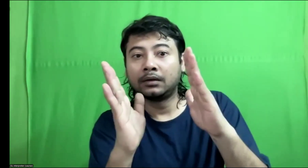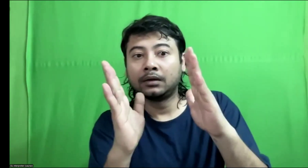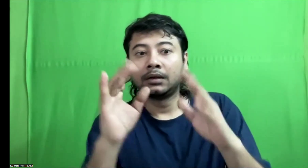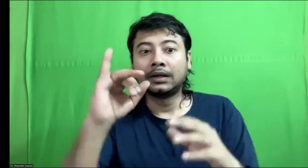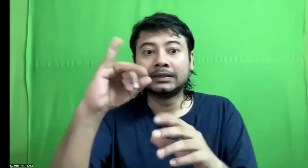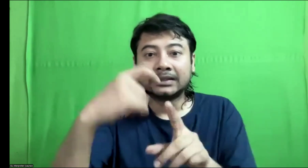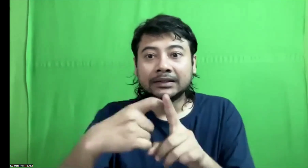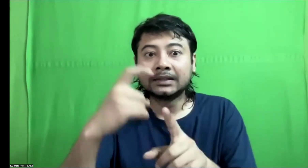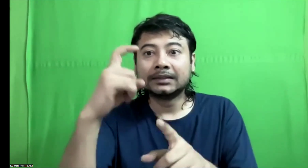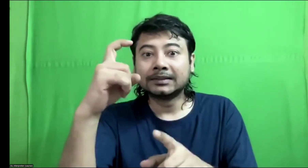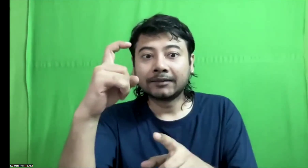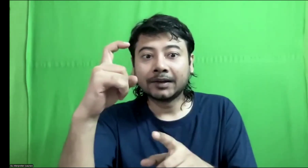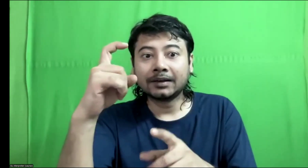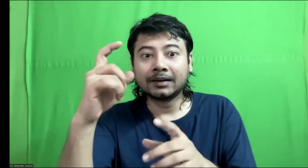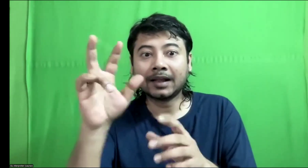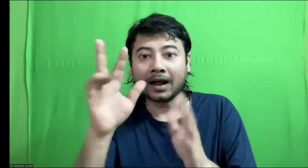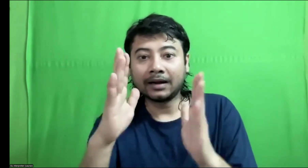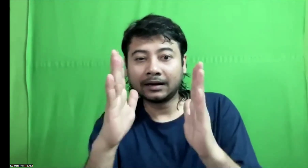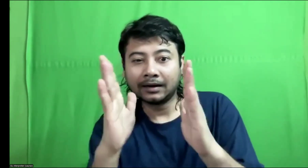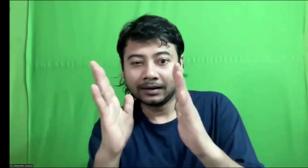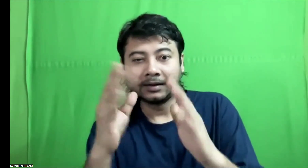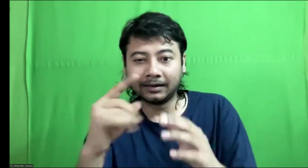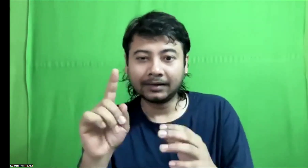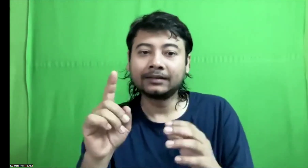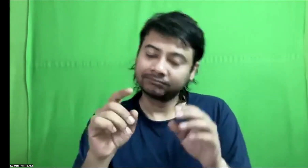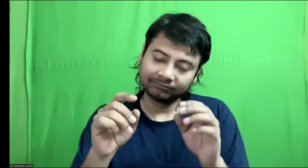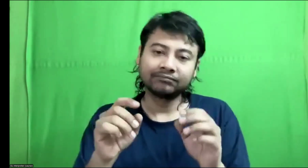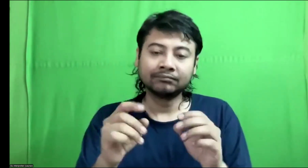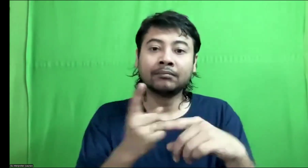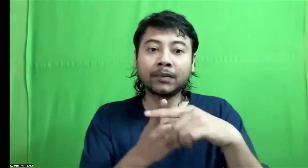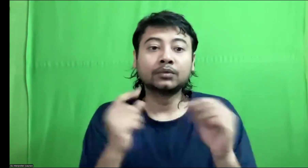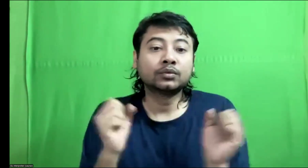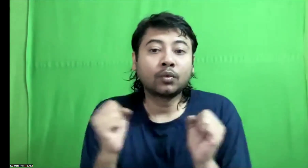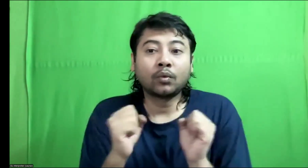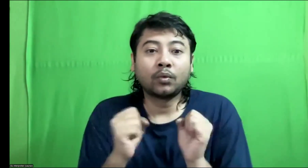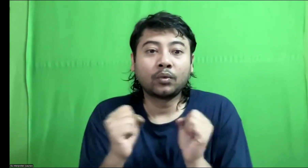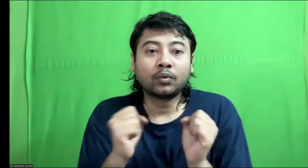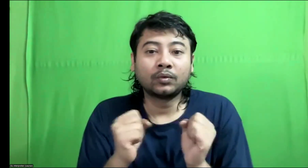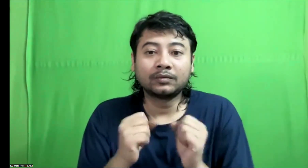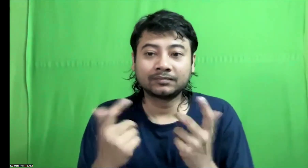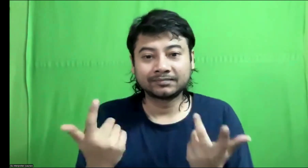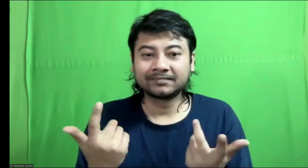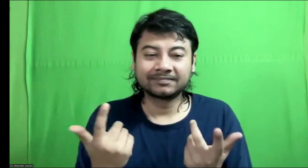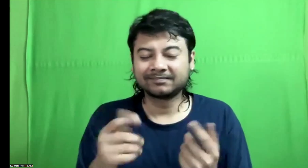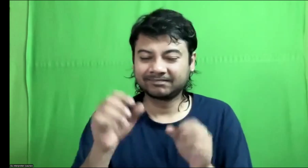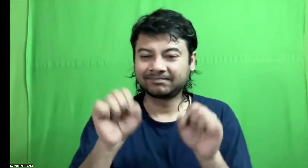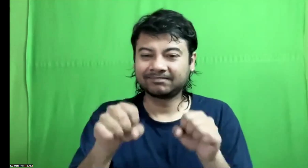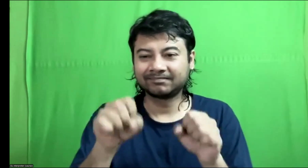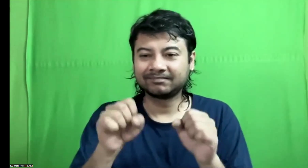morning actually gives you the benefit of going and taking a bath in all the holy